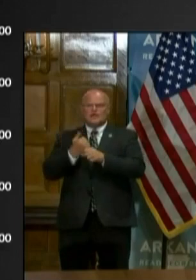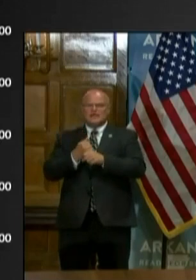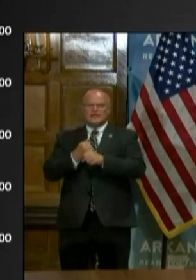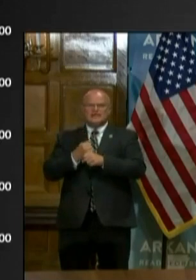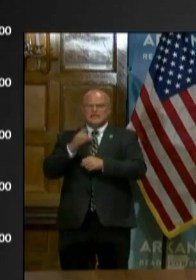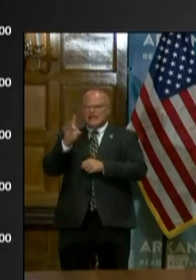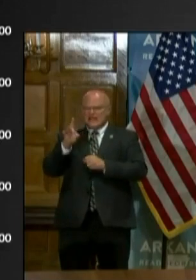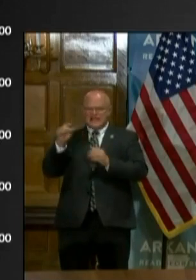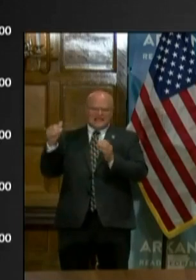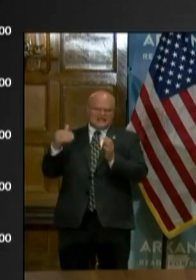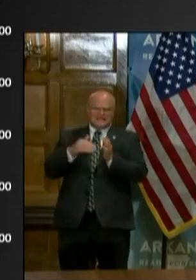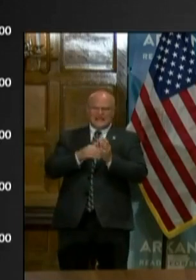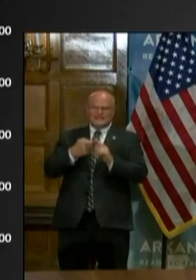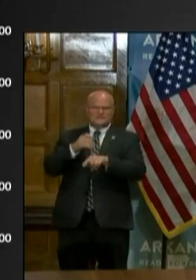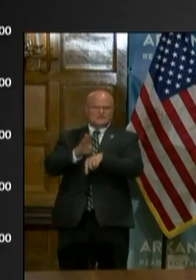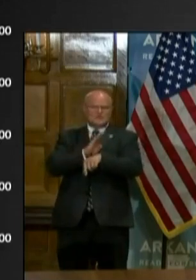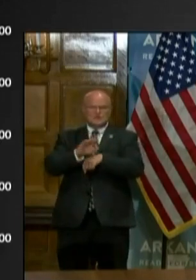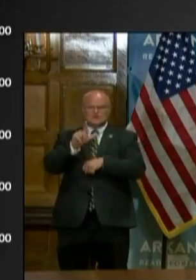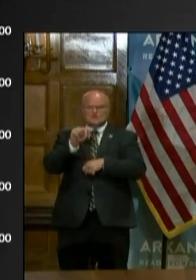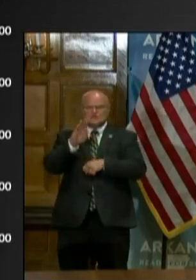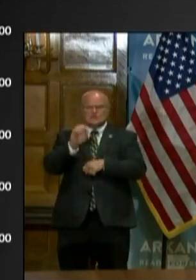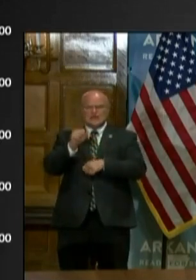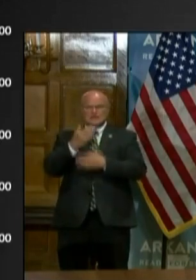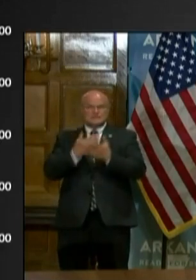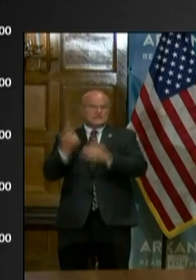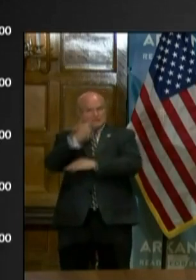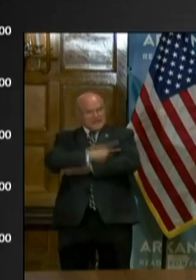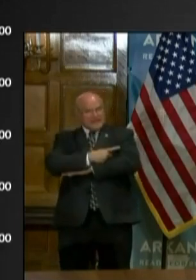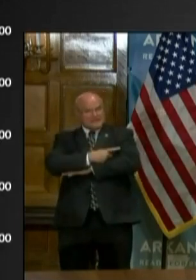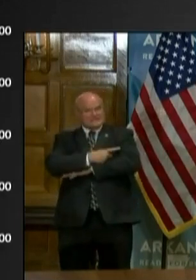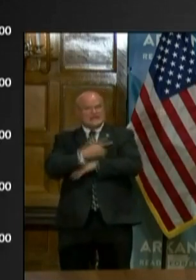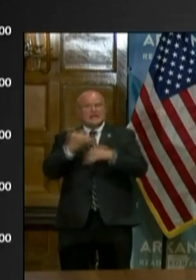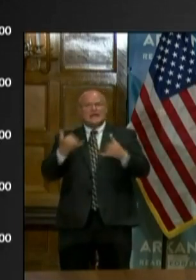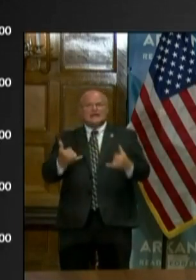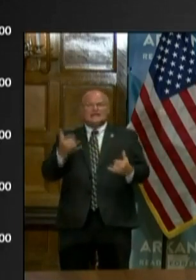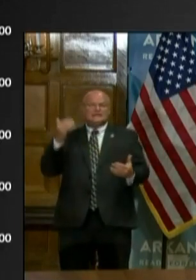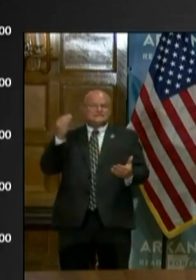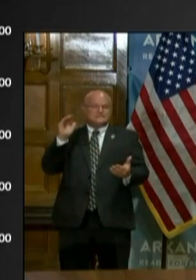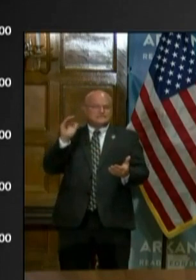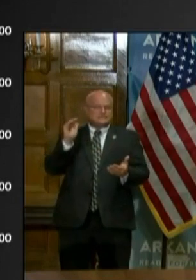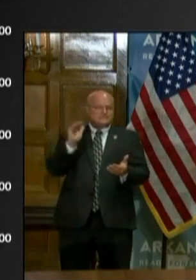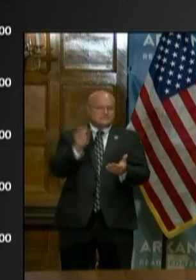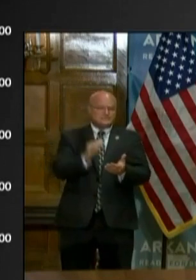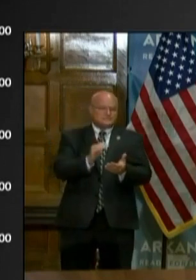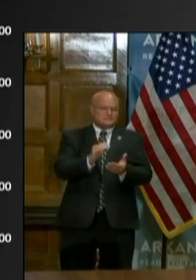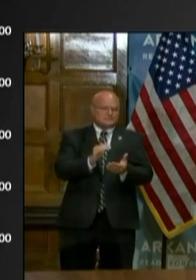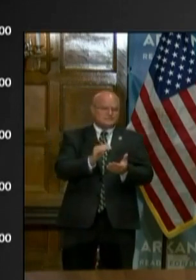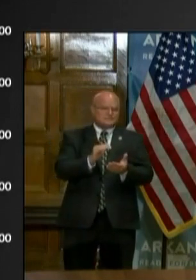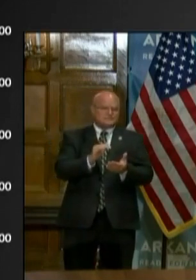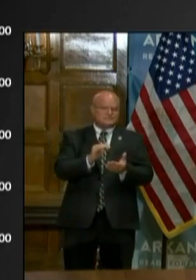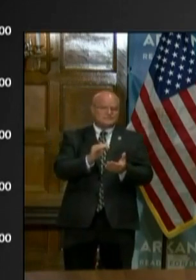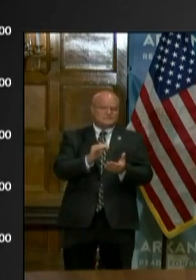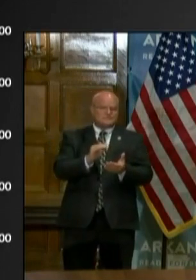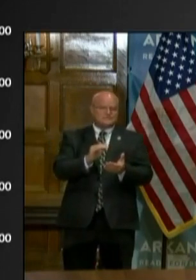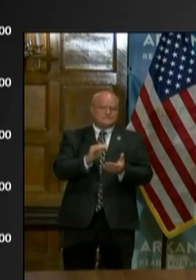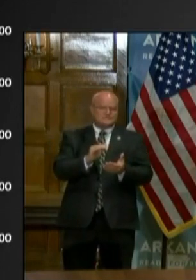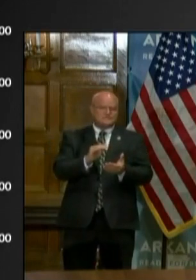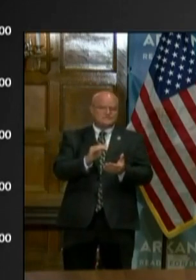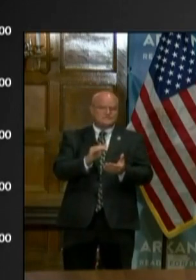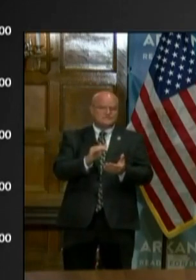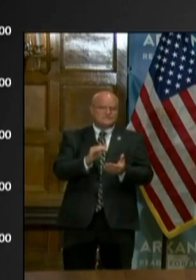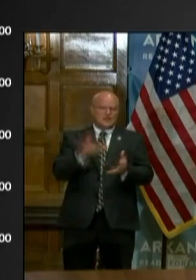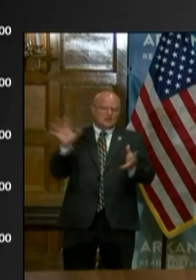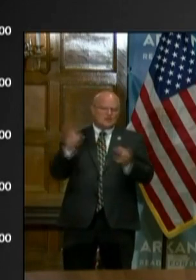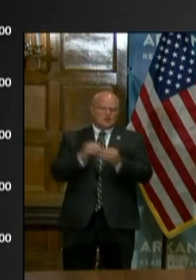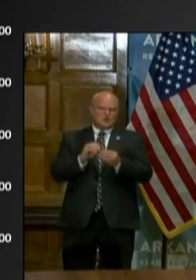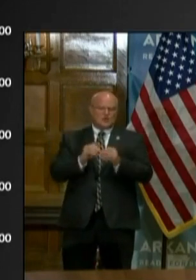over 8,000 from commercial labs in some days. And now we're down to, well, that was